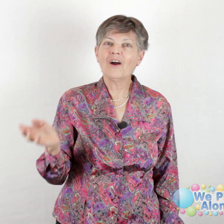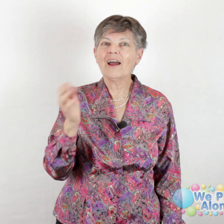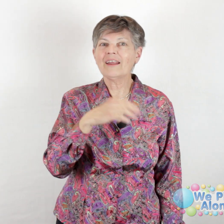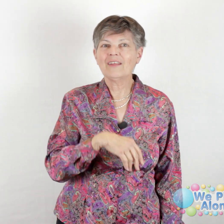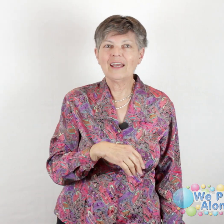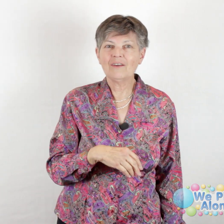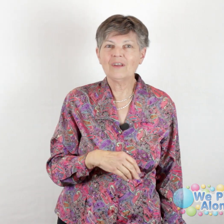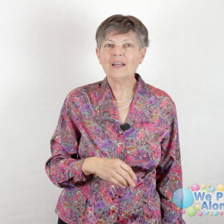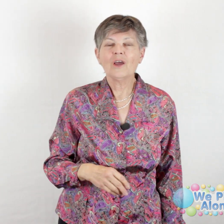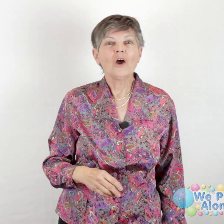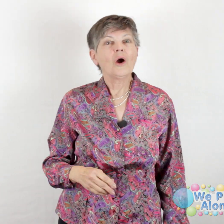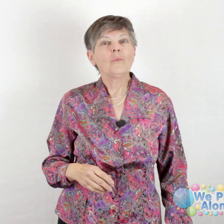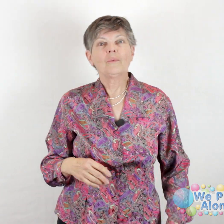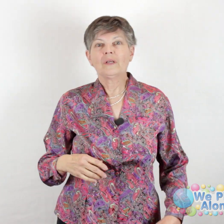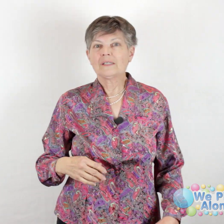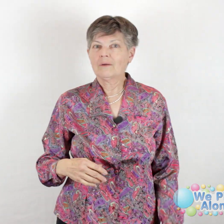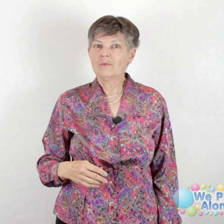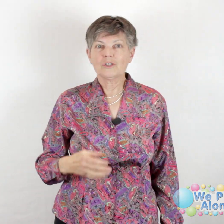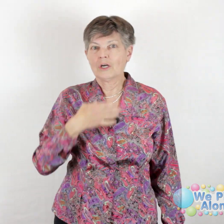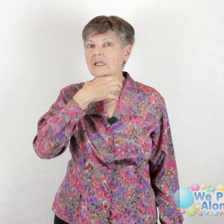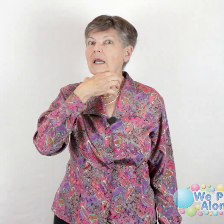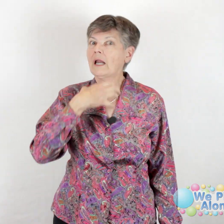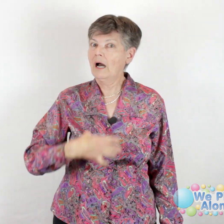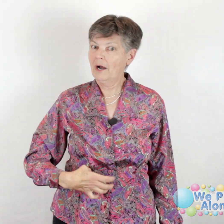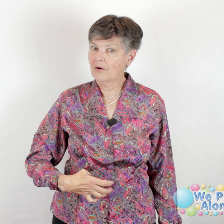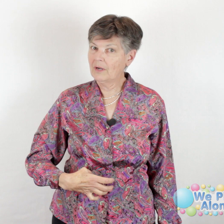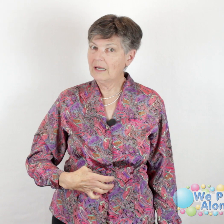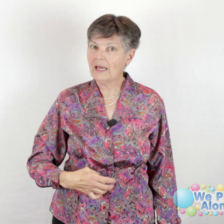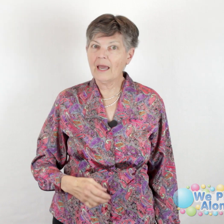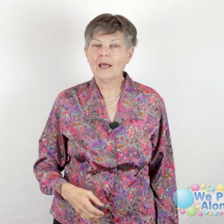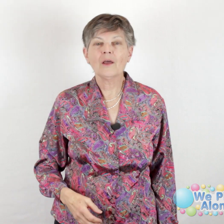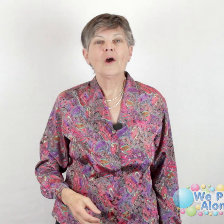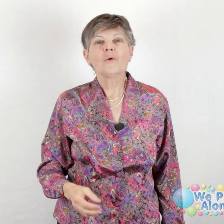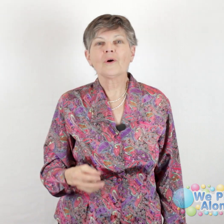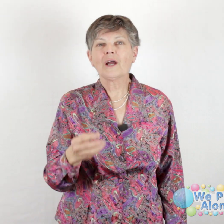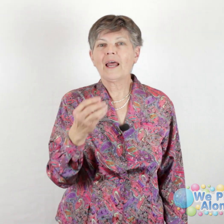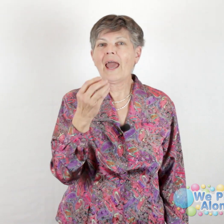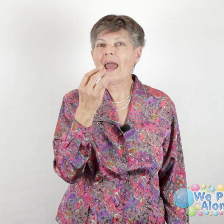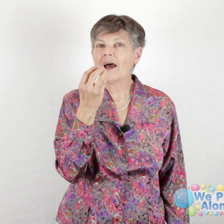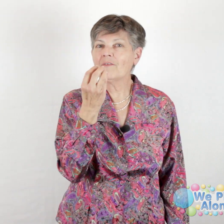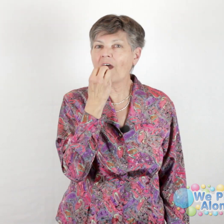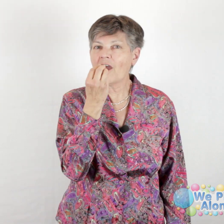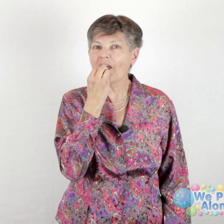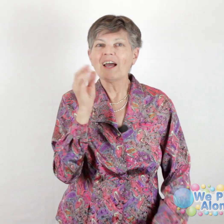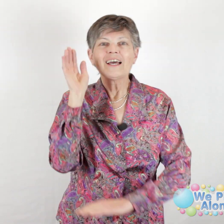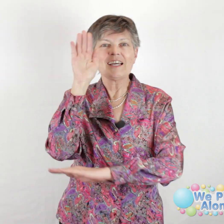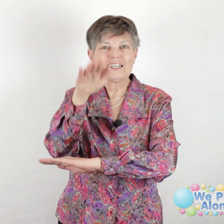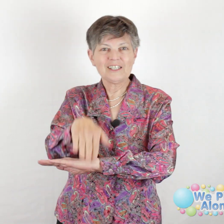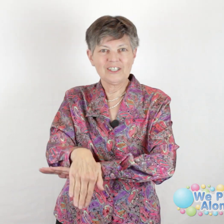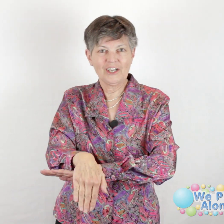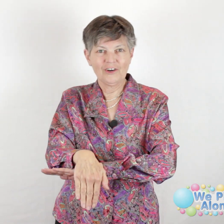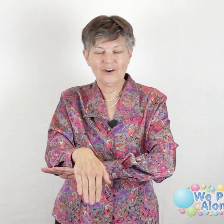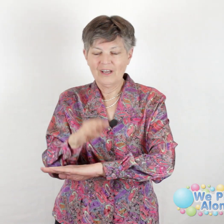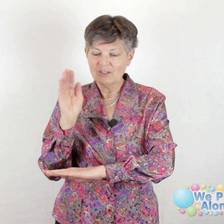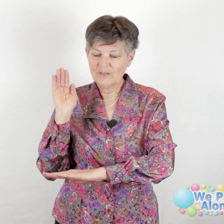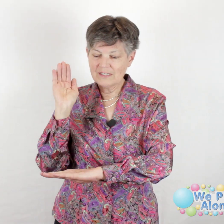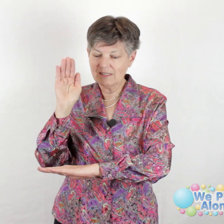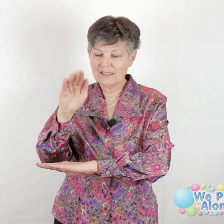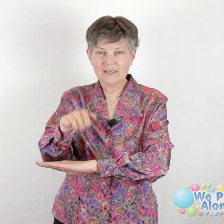on in the evening, when we start to get hungry again, we're going to have our dinner. So this is a